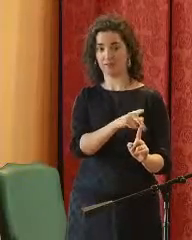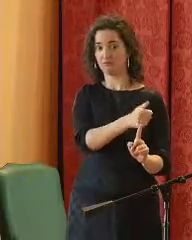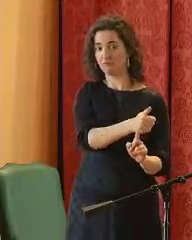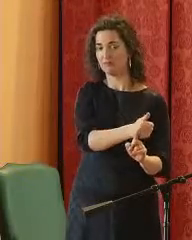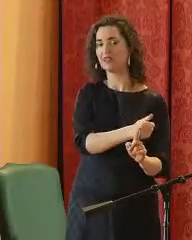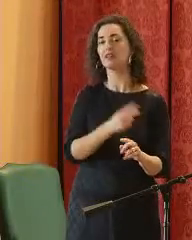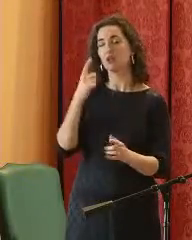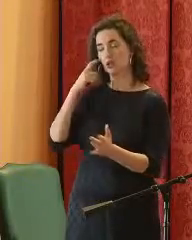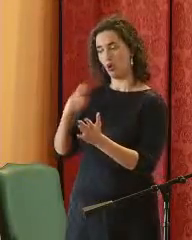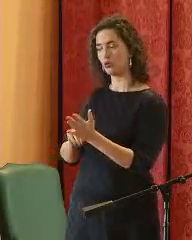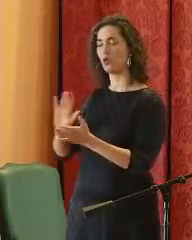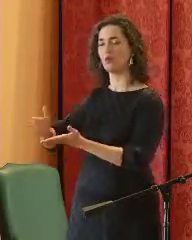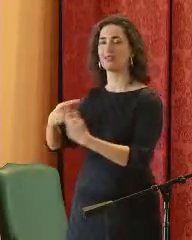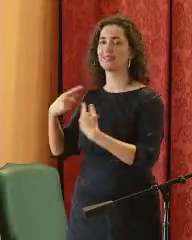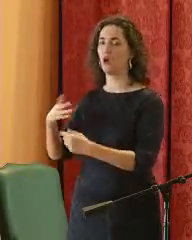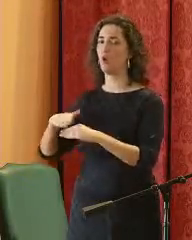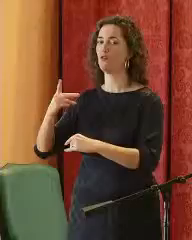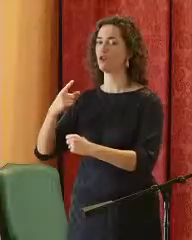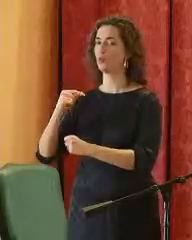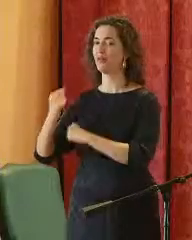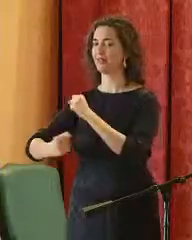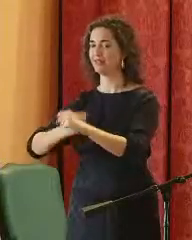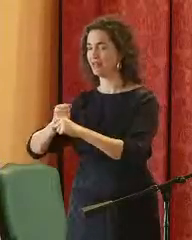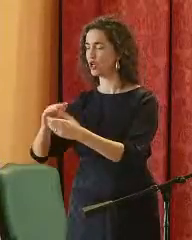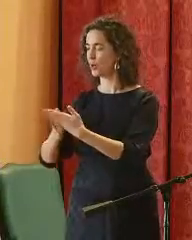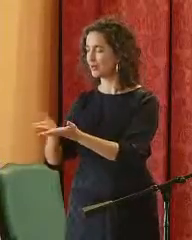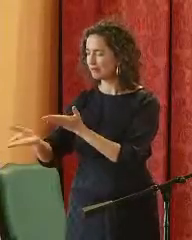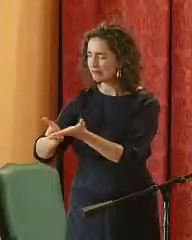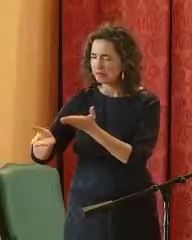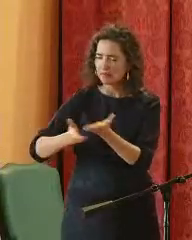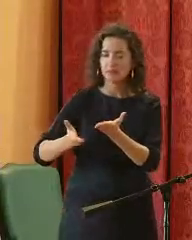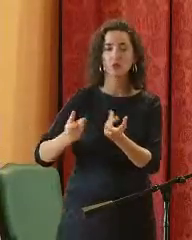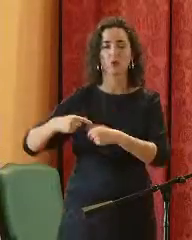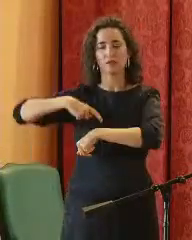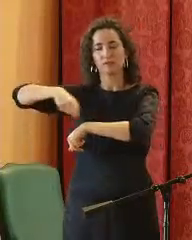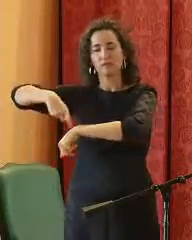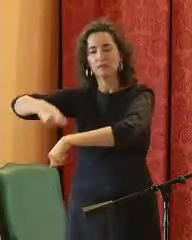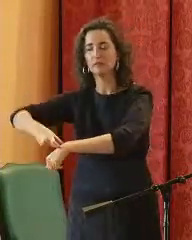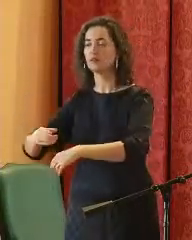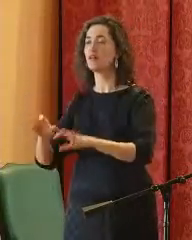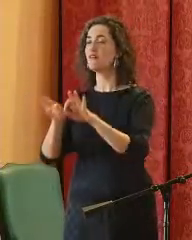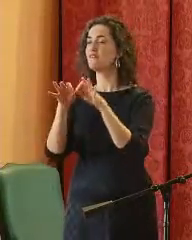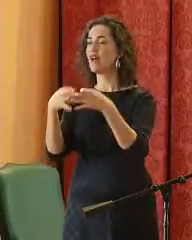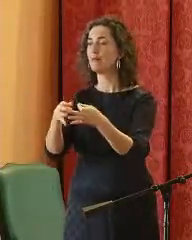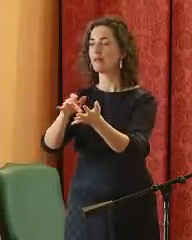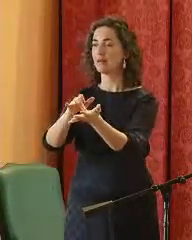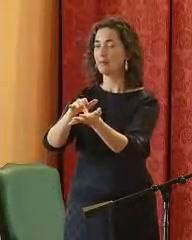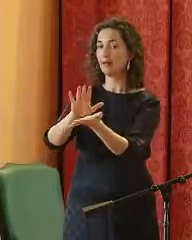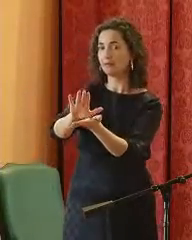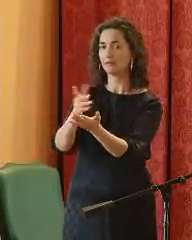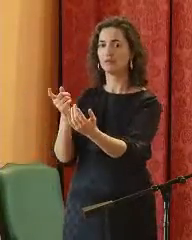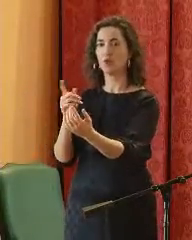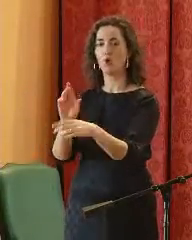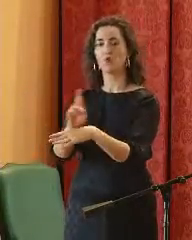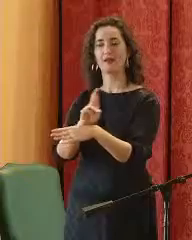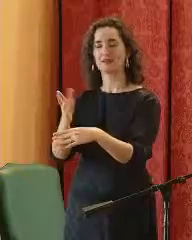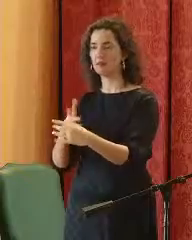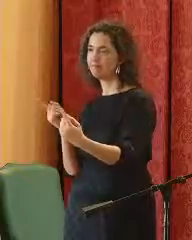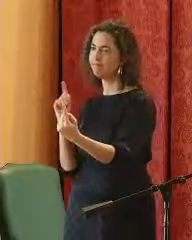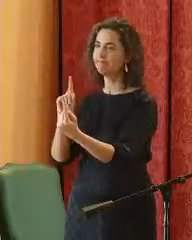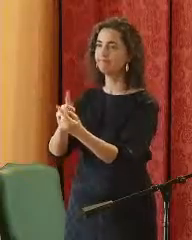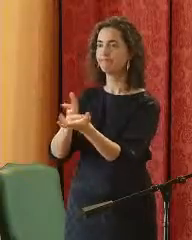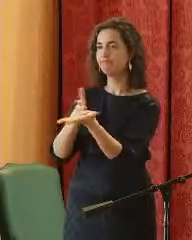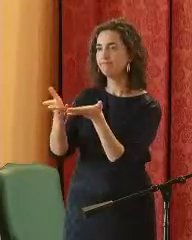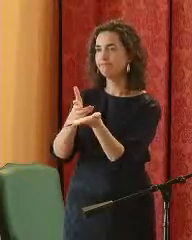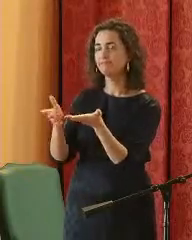over 20 years to the community by volunteering her time to speak to family medicine residents and utilize her